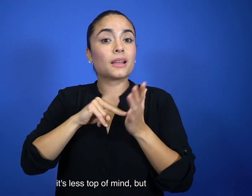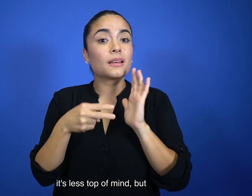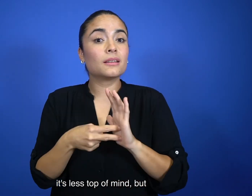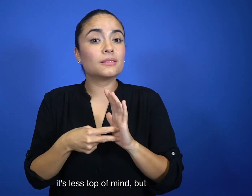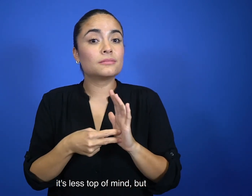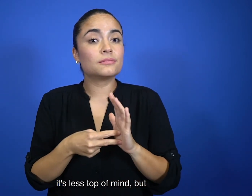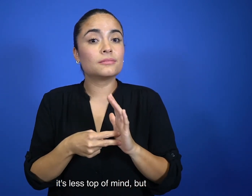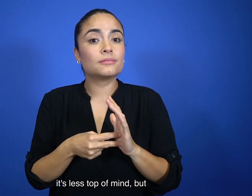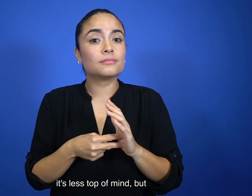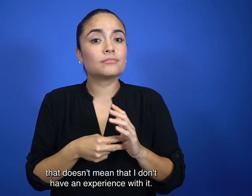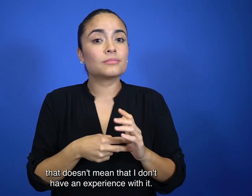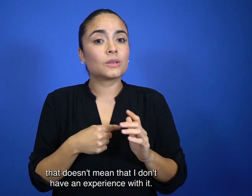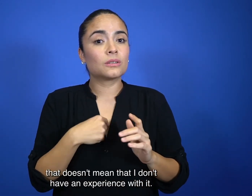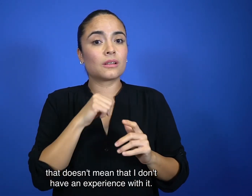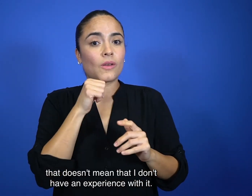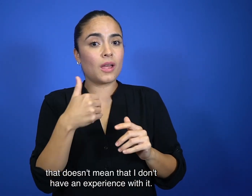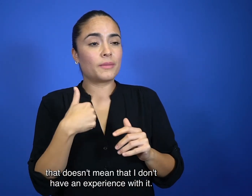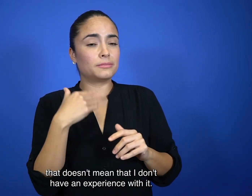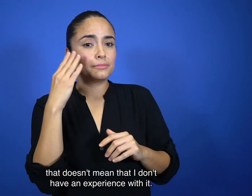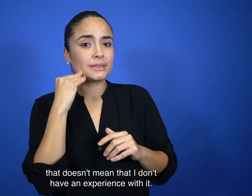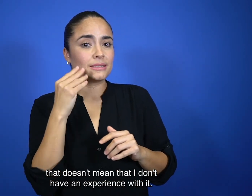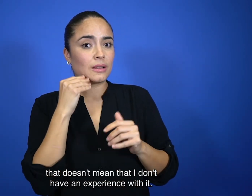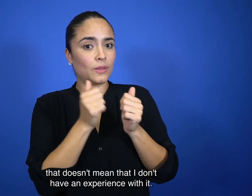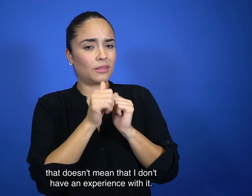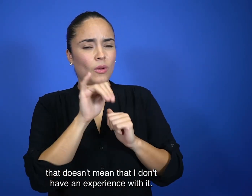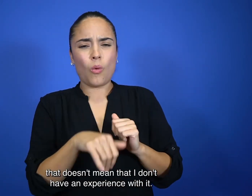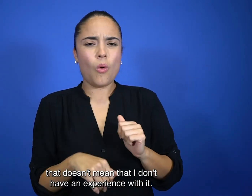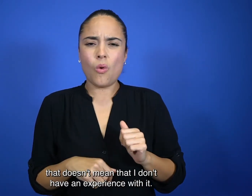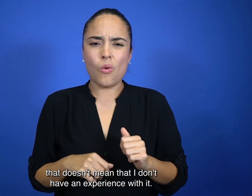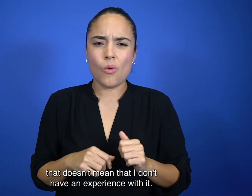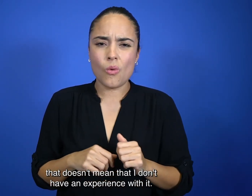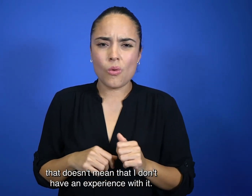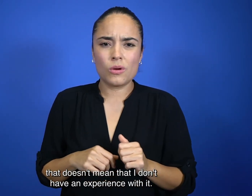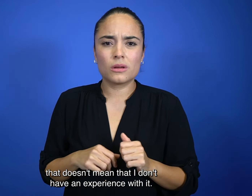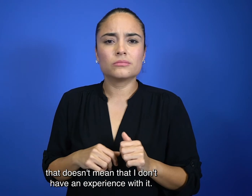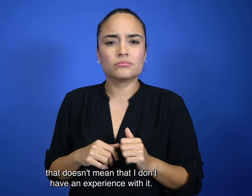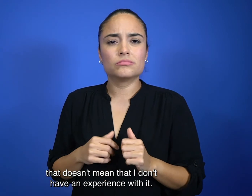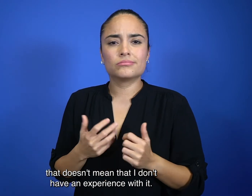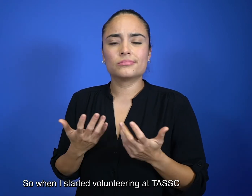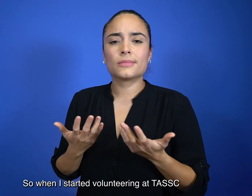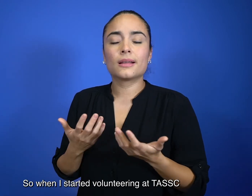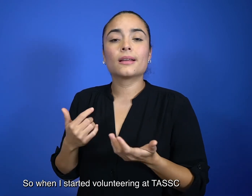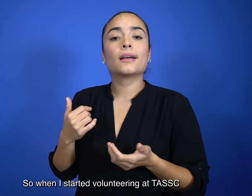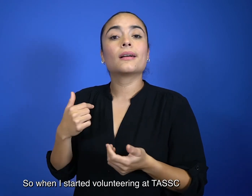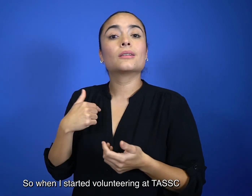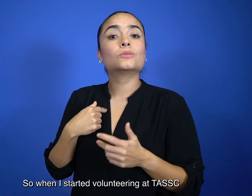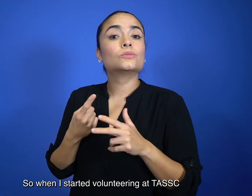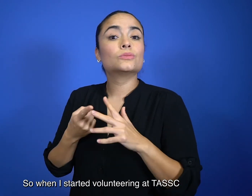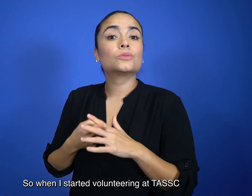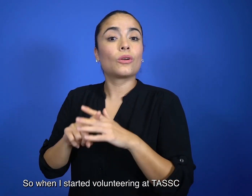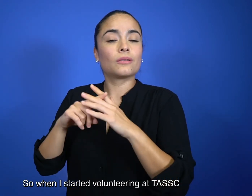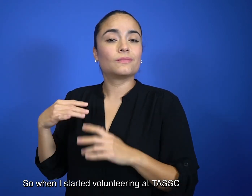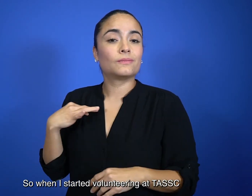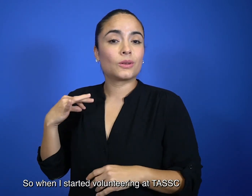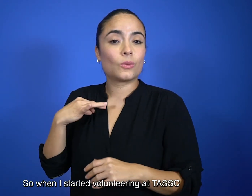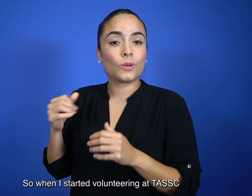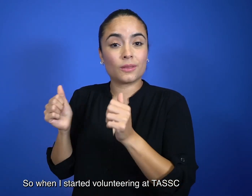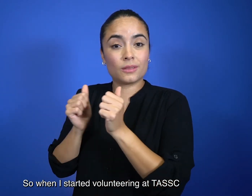mind, but that doesn't mean that I don't have an experience with it. So when I